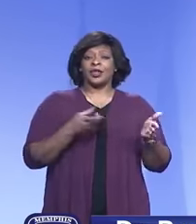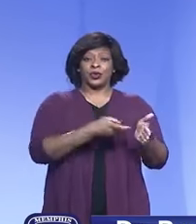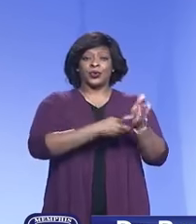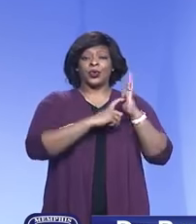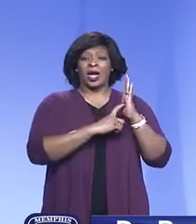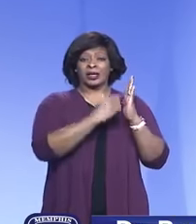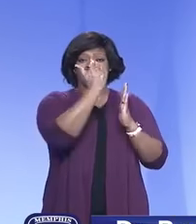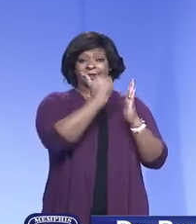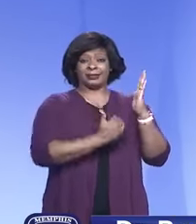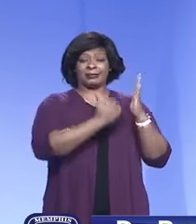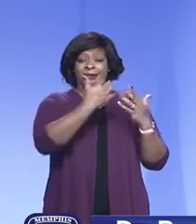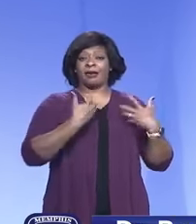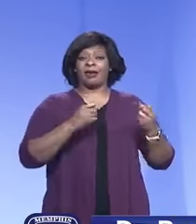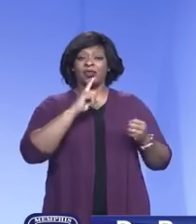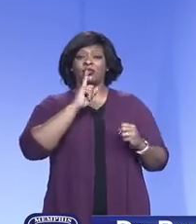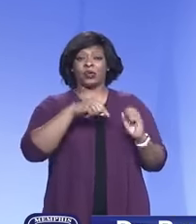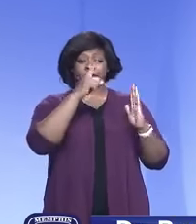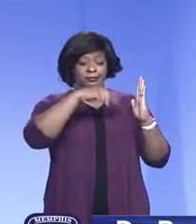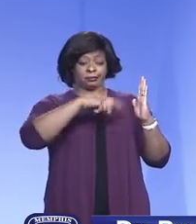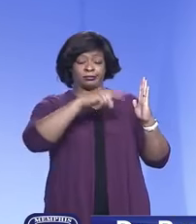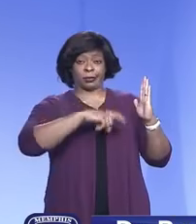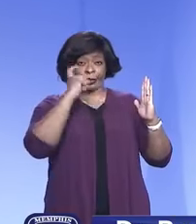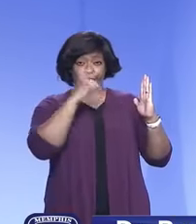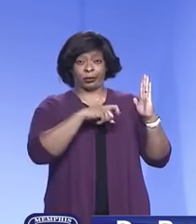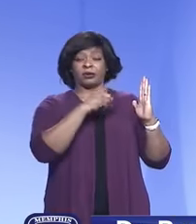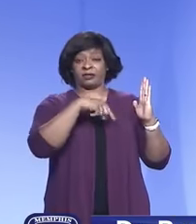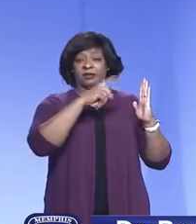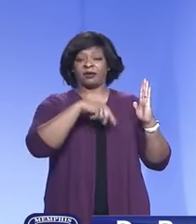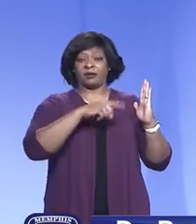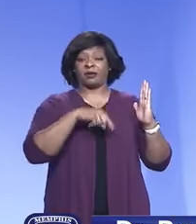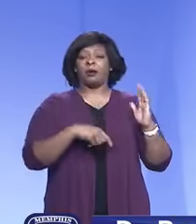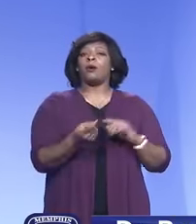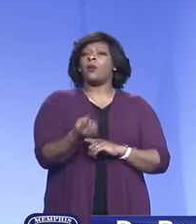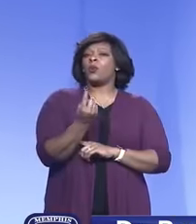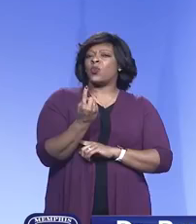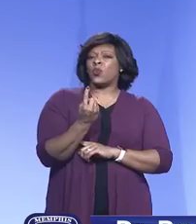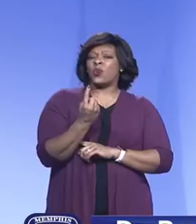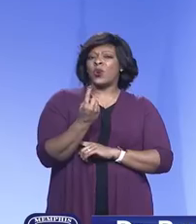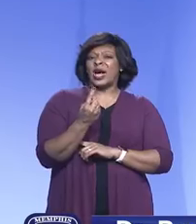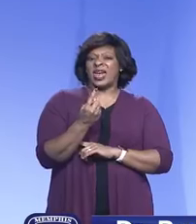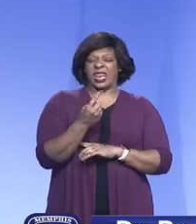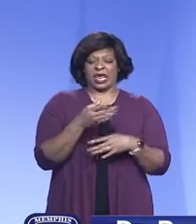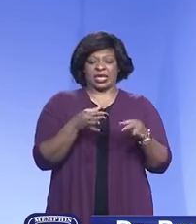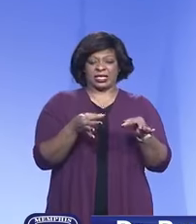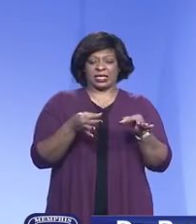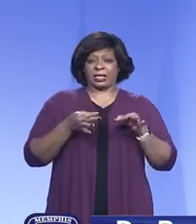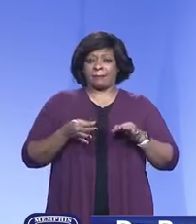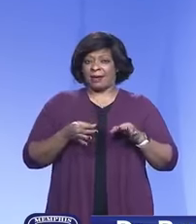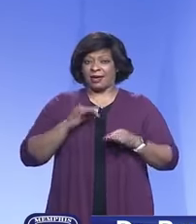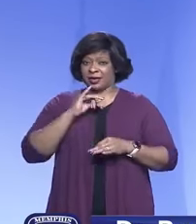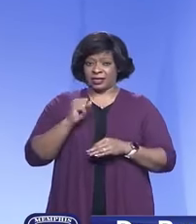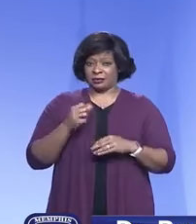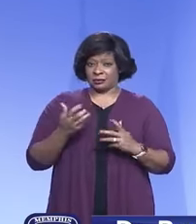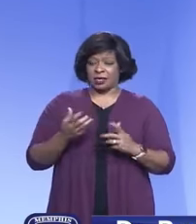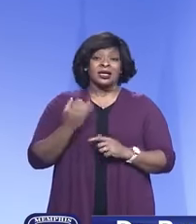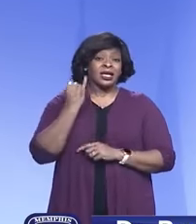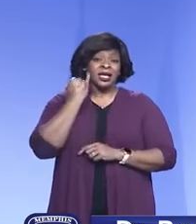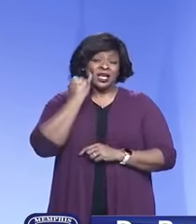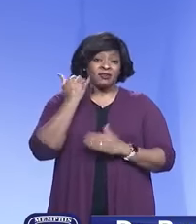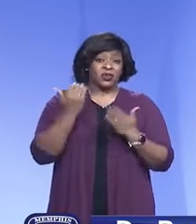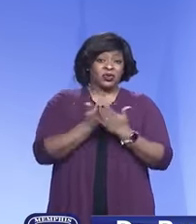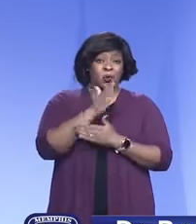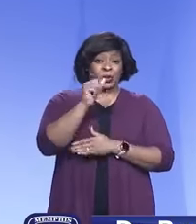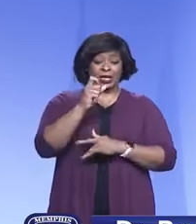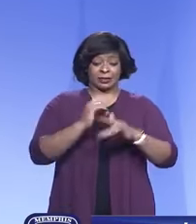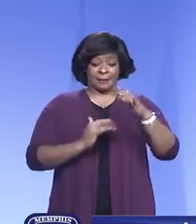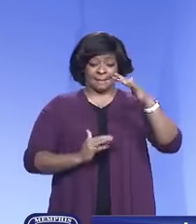criteria that we have in the health directive, one of the setback criteria is that if new cases